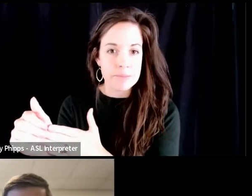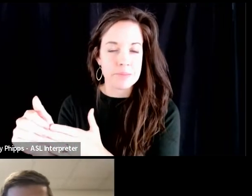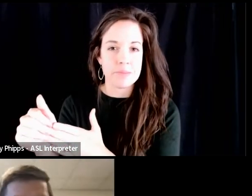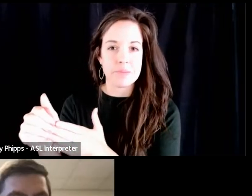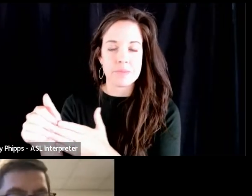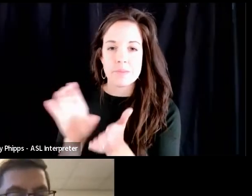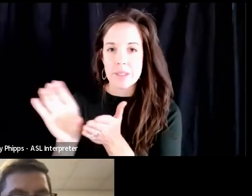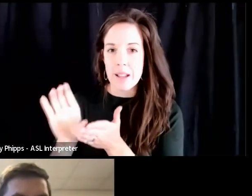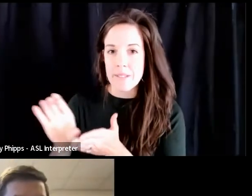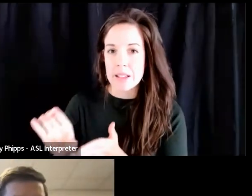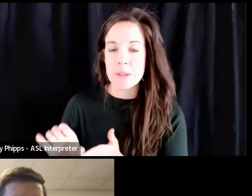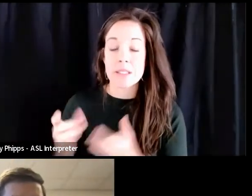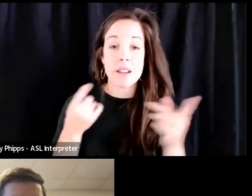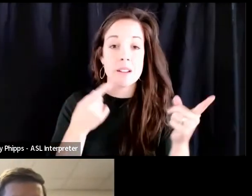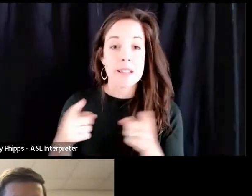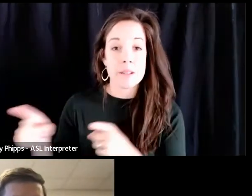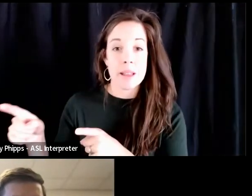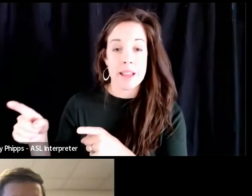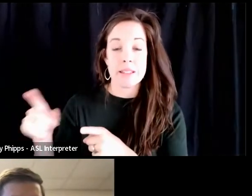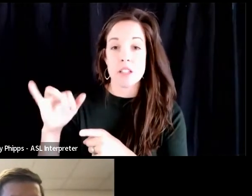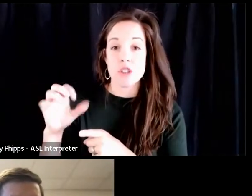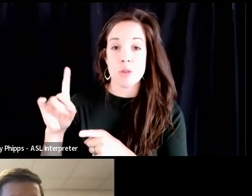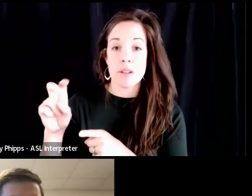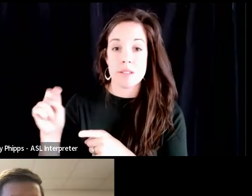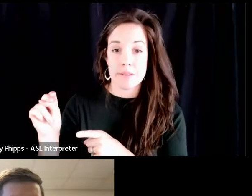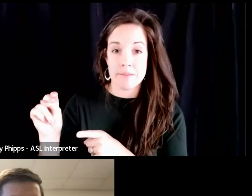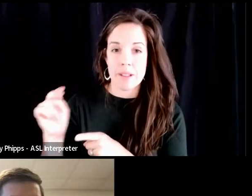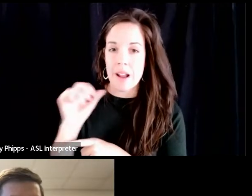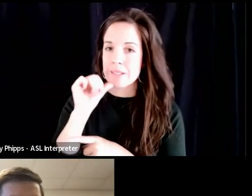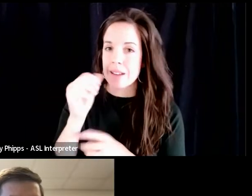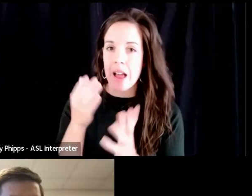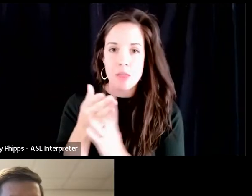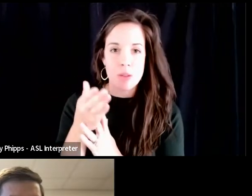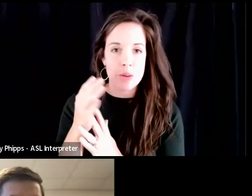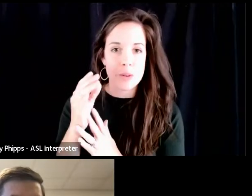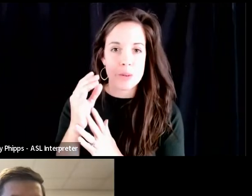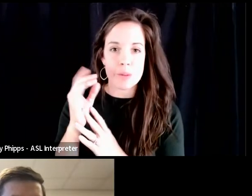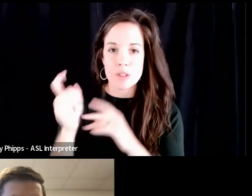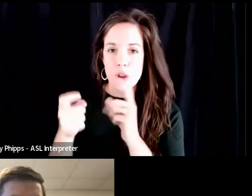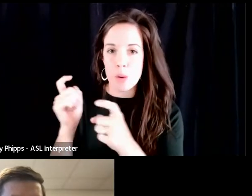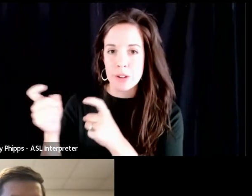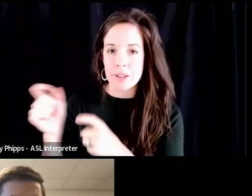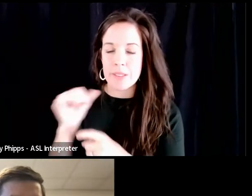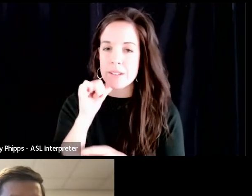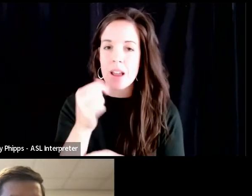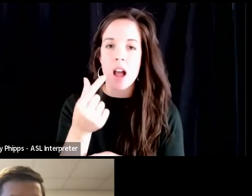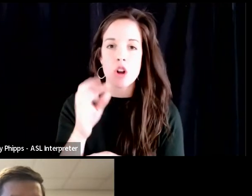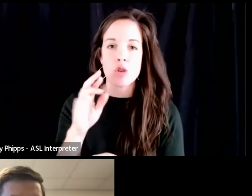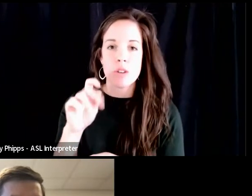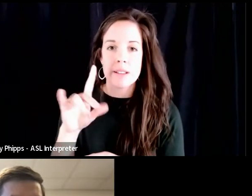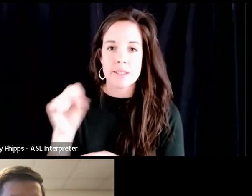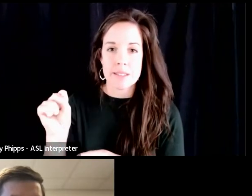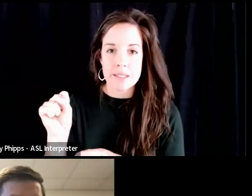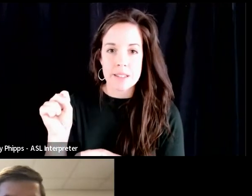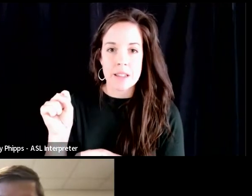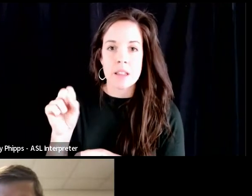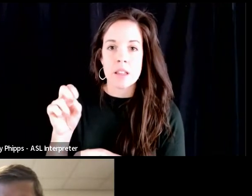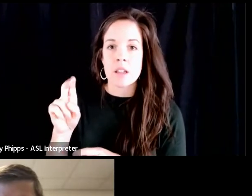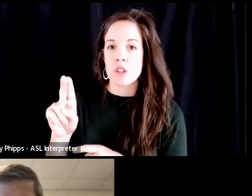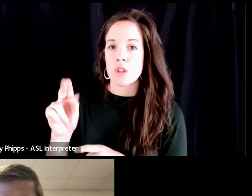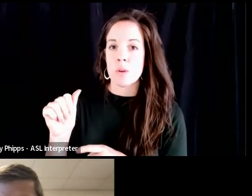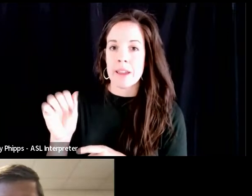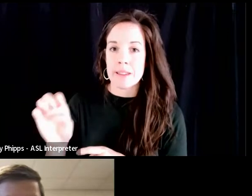taking place in Jordan are not through donor assistance, they're not grants. You know, the UAE